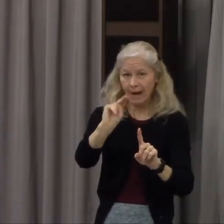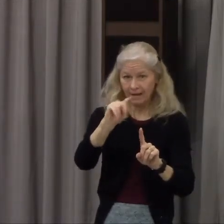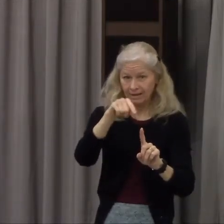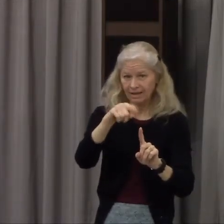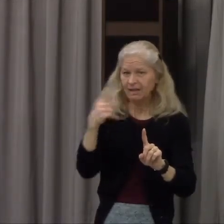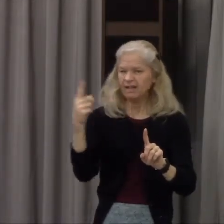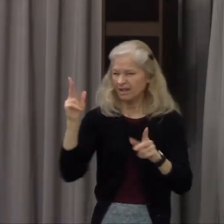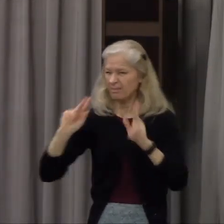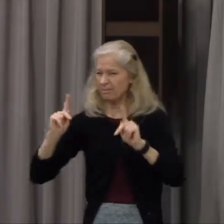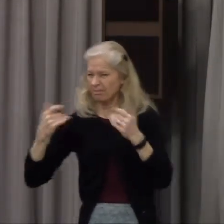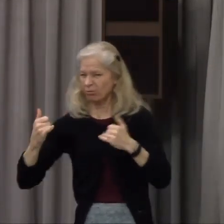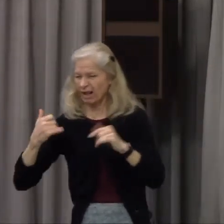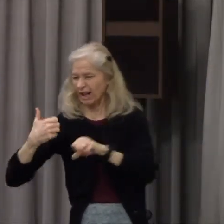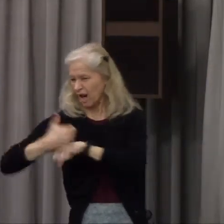I thought, wow, there's two now.